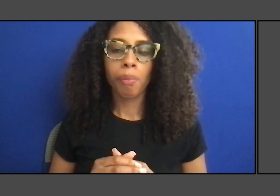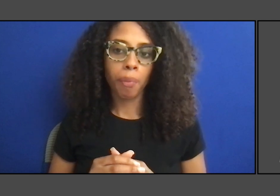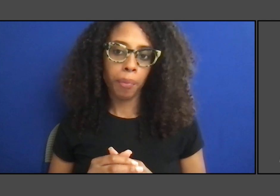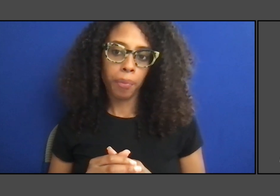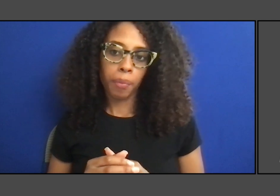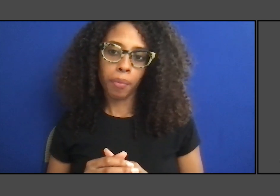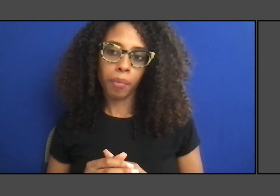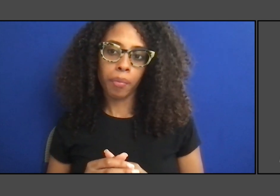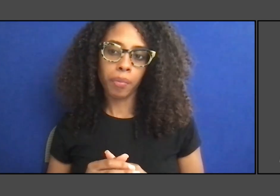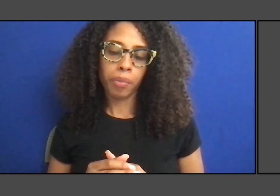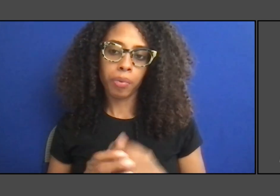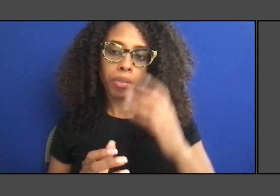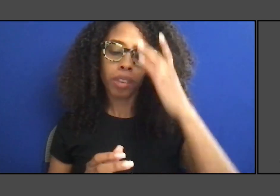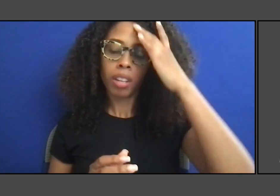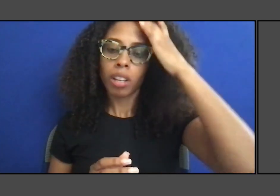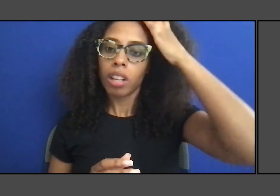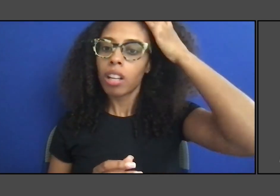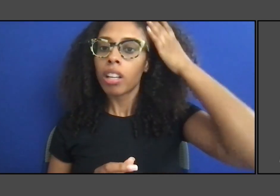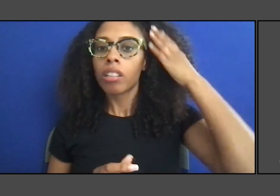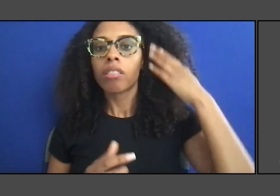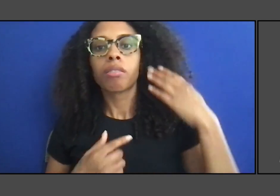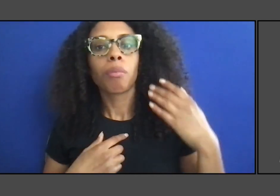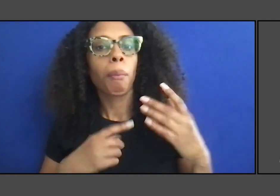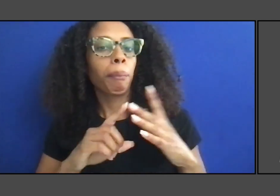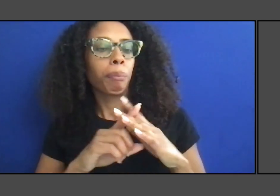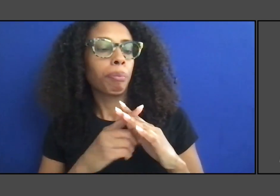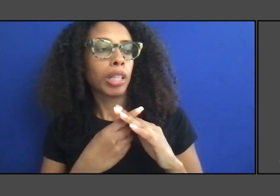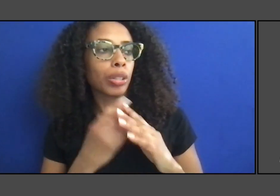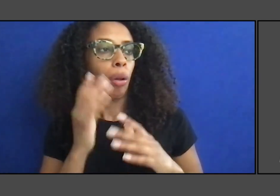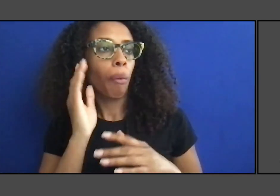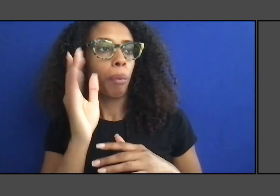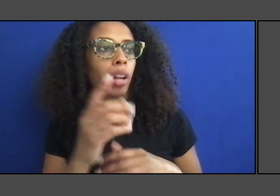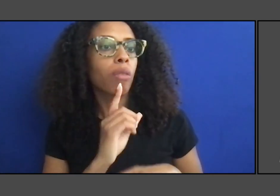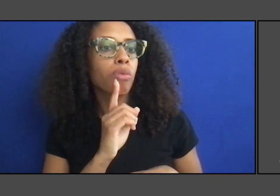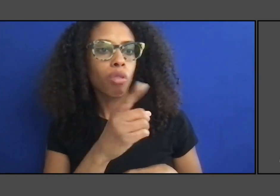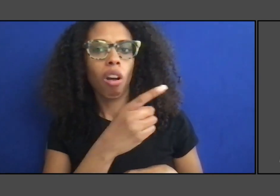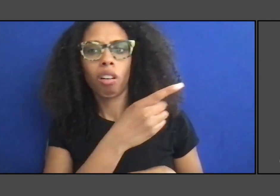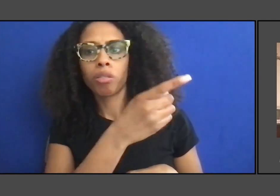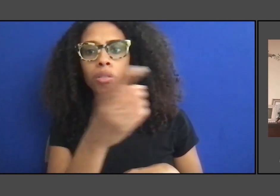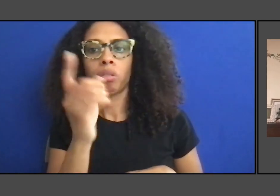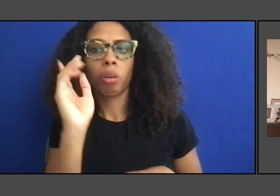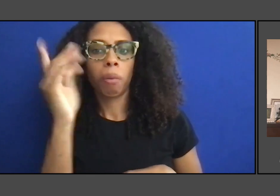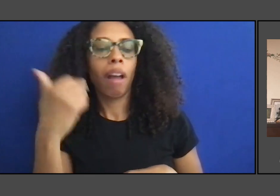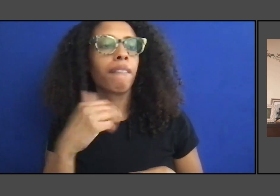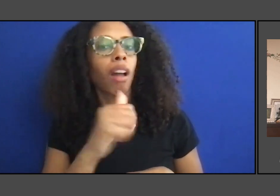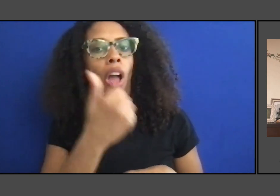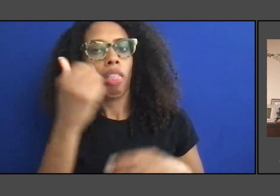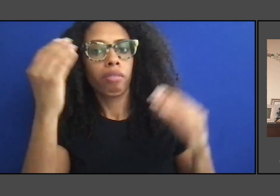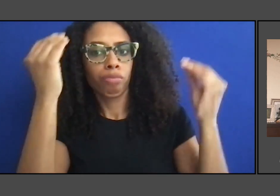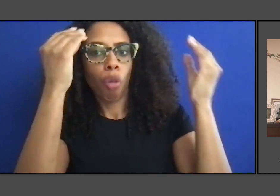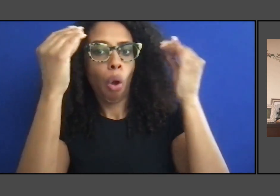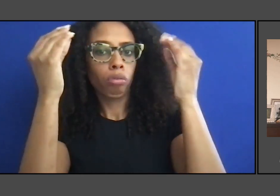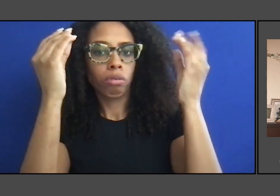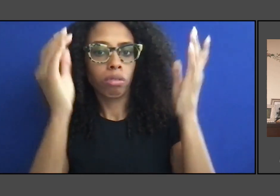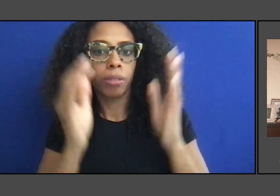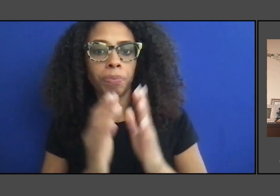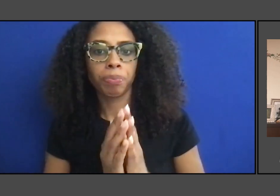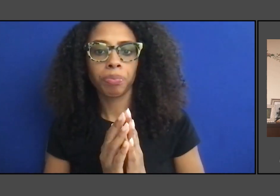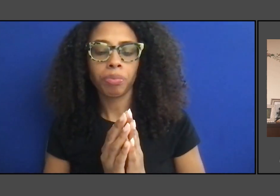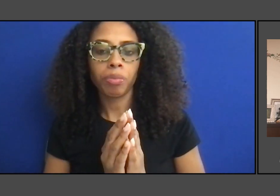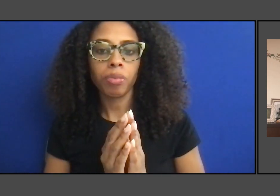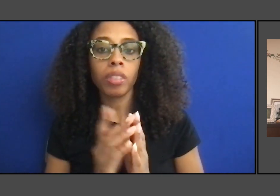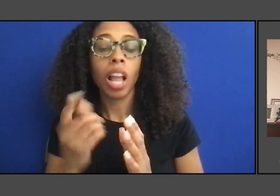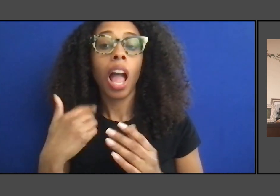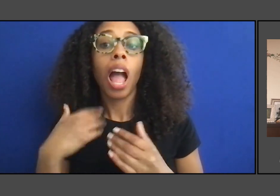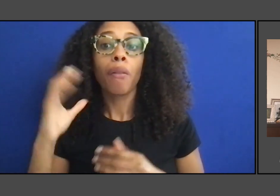I mean, I'll start, and I'm sure you guys will have some other thoughts. I have a radio show on Sirius XM called